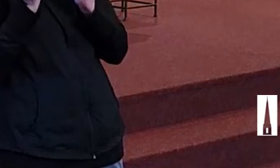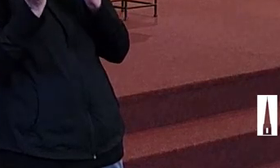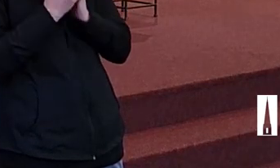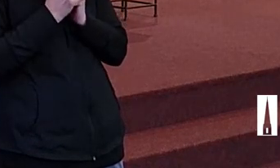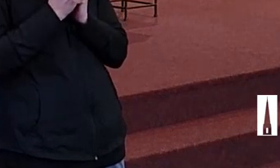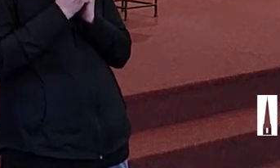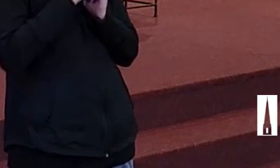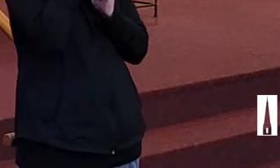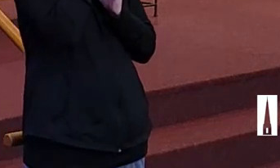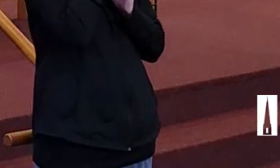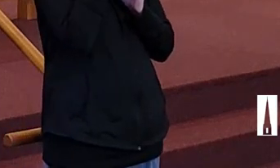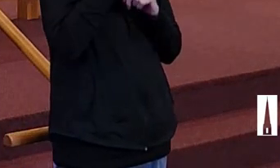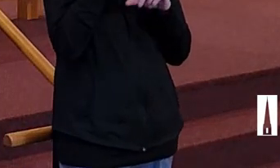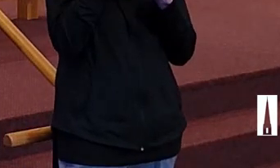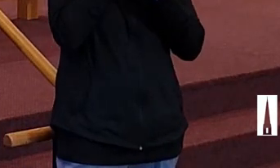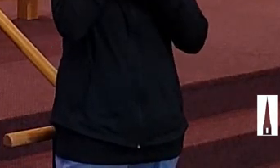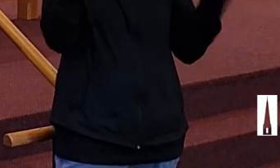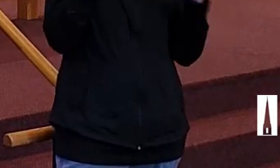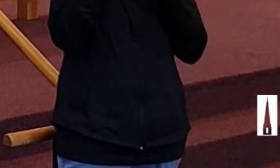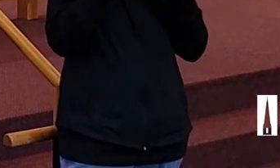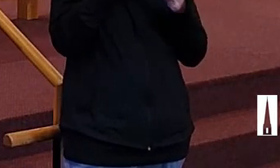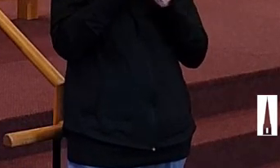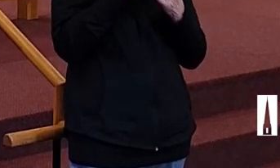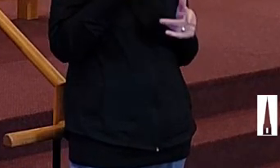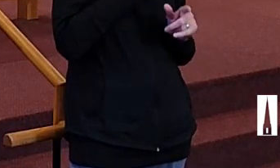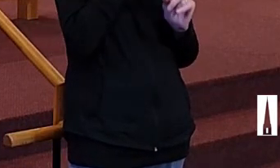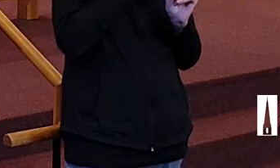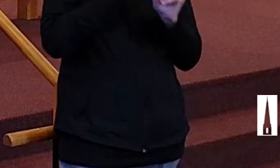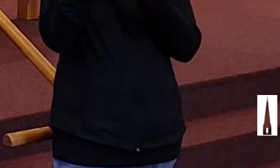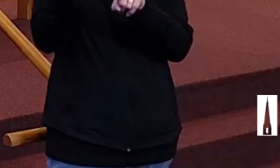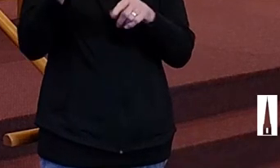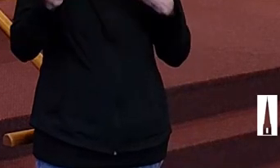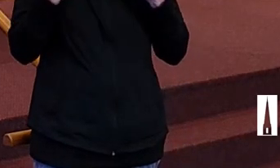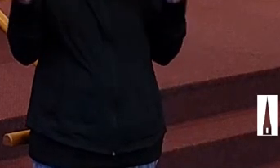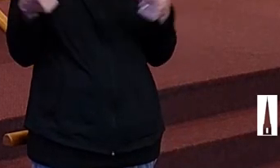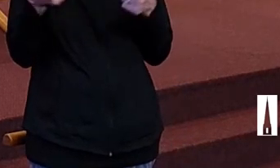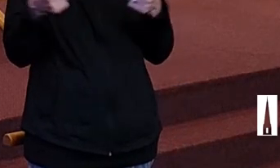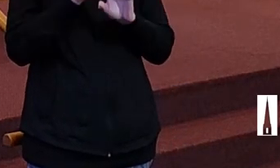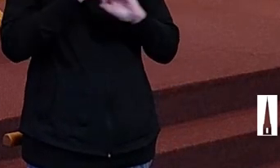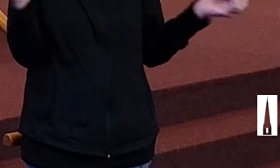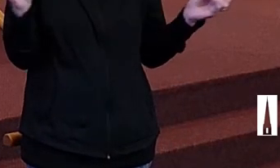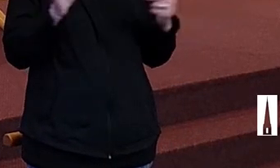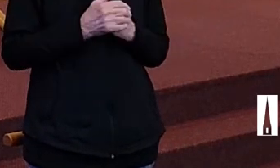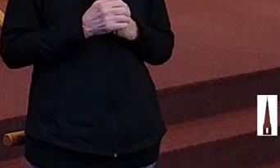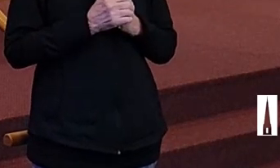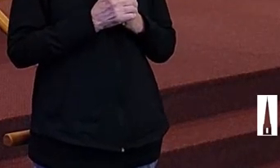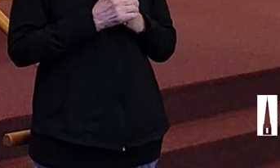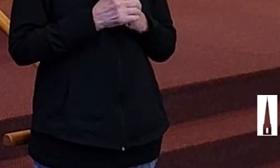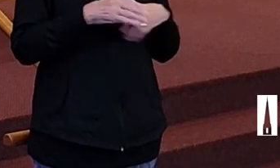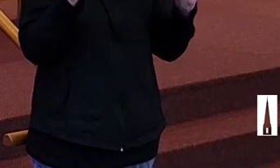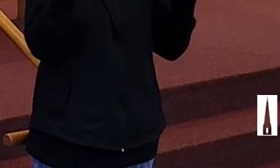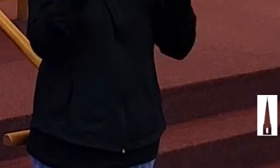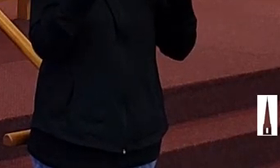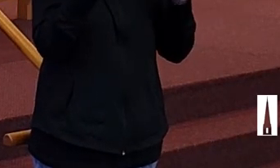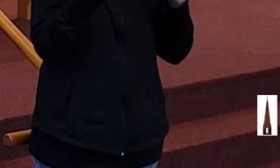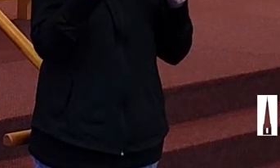I didn't do anything about it. I didn't have any pain, and like I said, there wasn't a